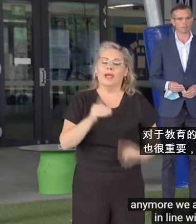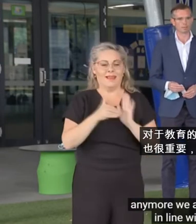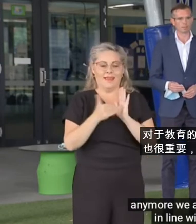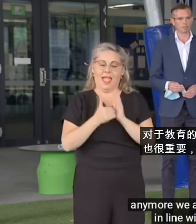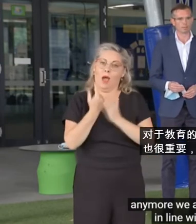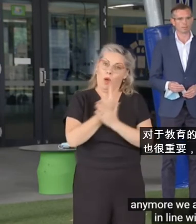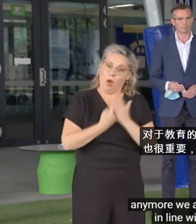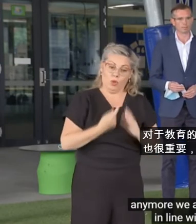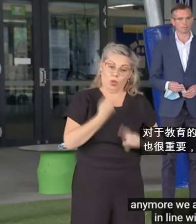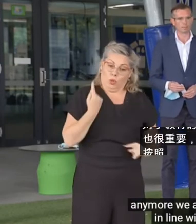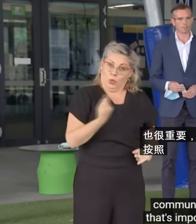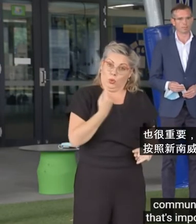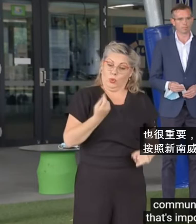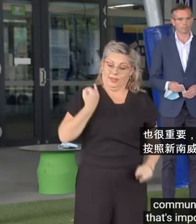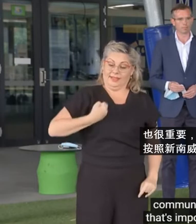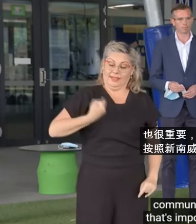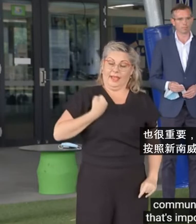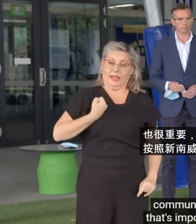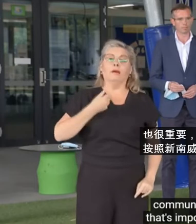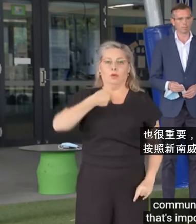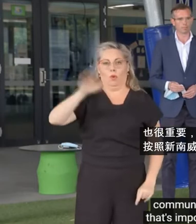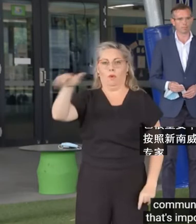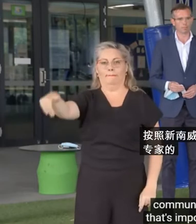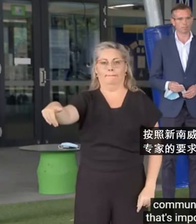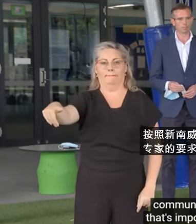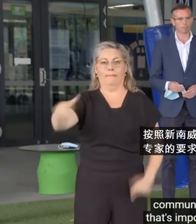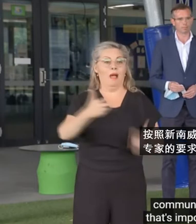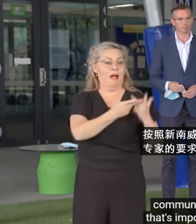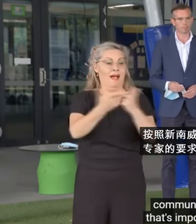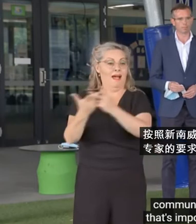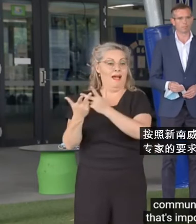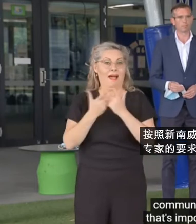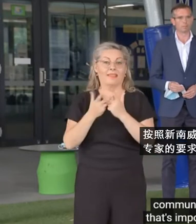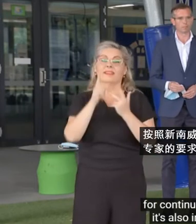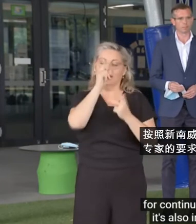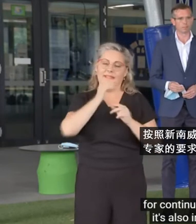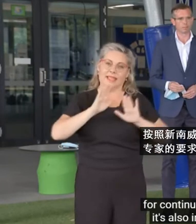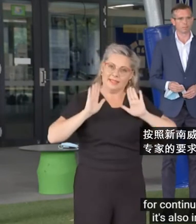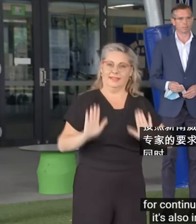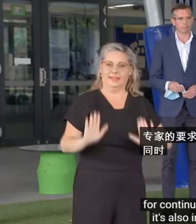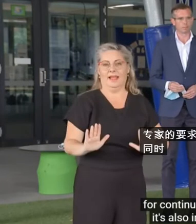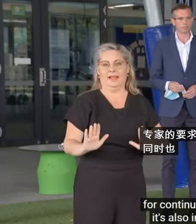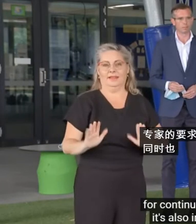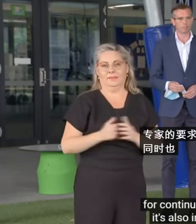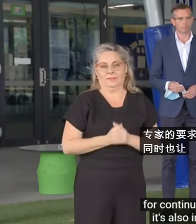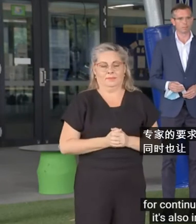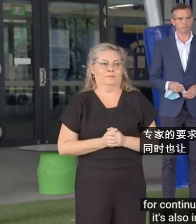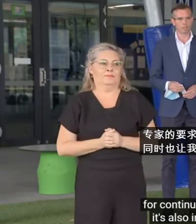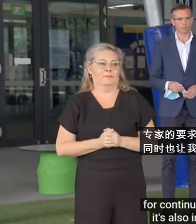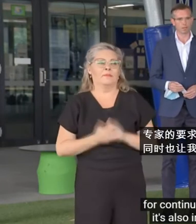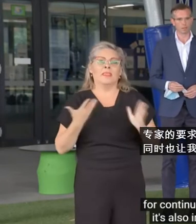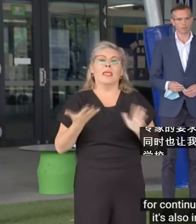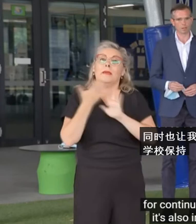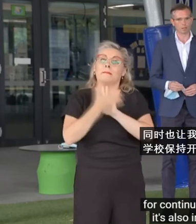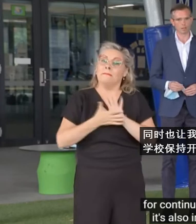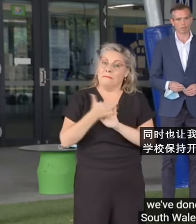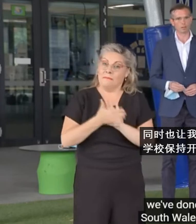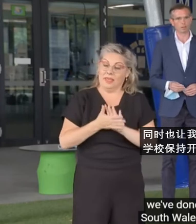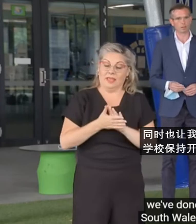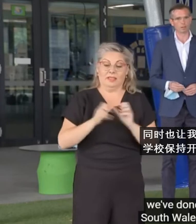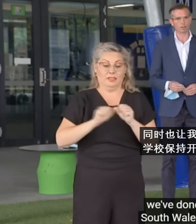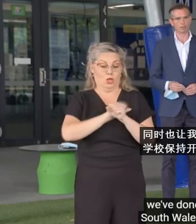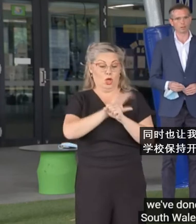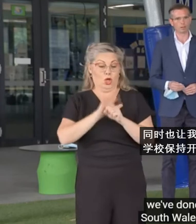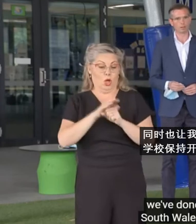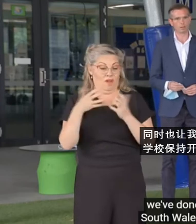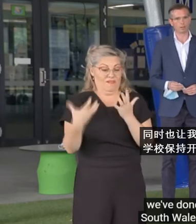important because we've done it in line with New South Wales Health and experts to make sure that we have COVID-safe schools, but also keeping our schools open,